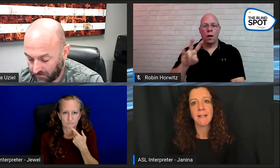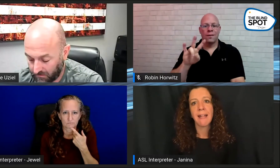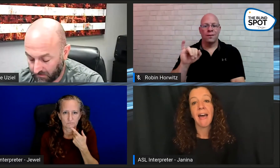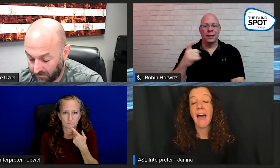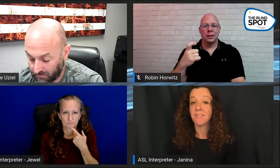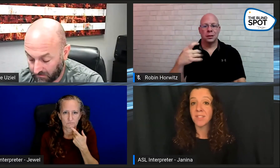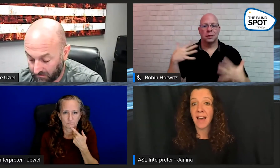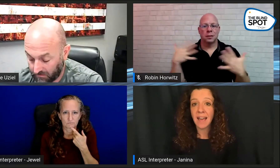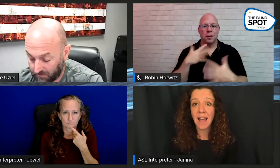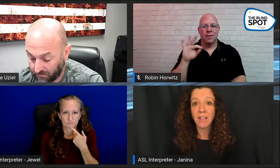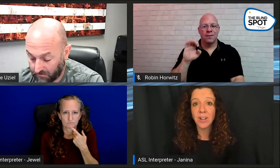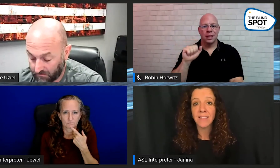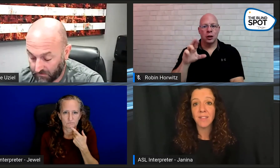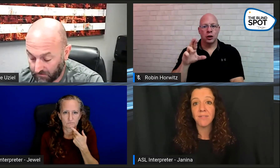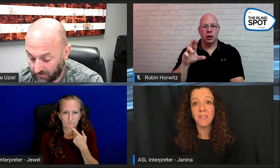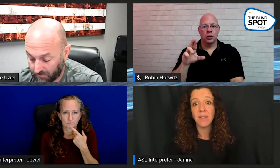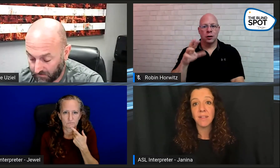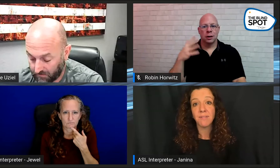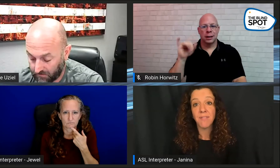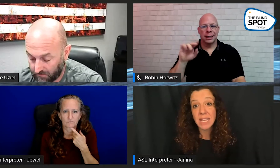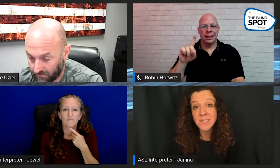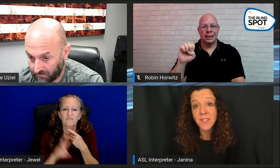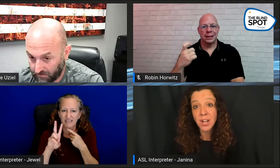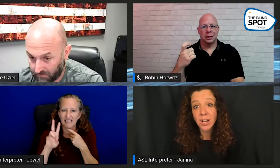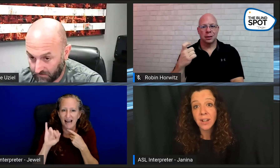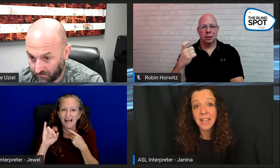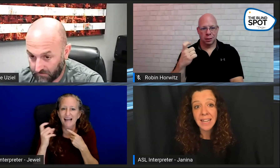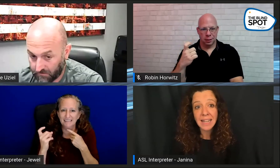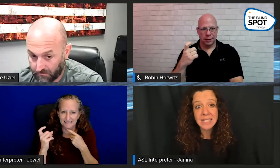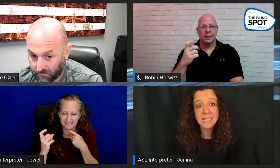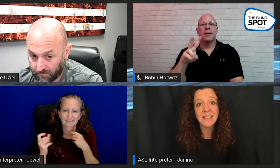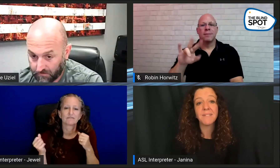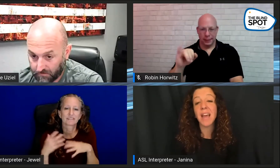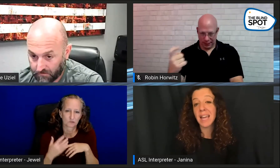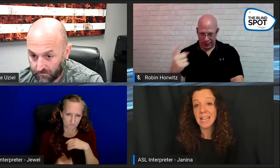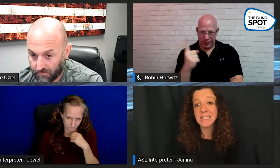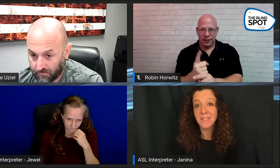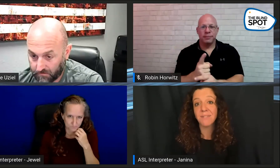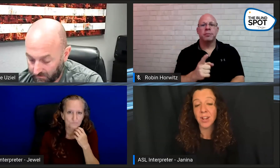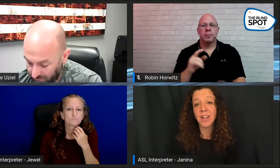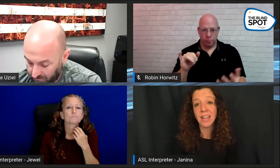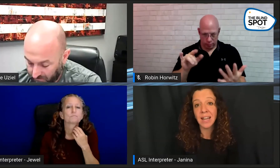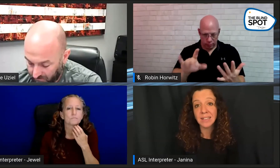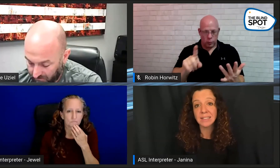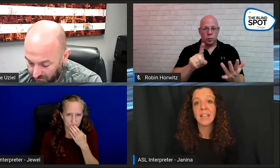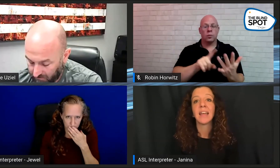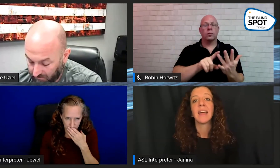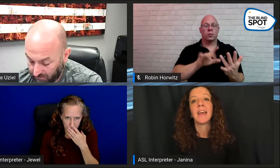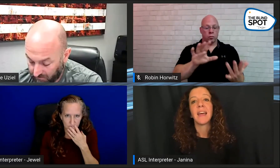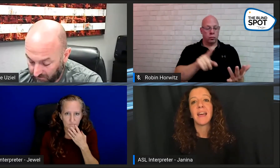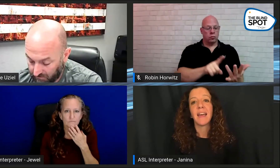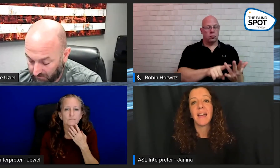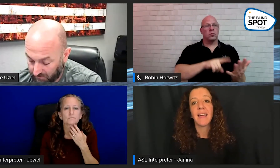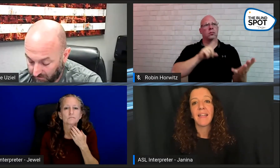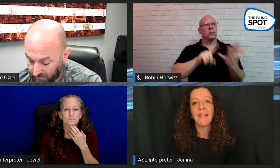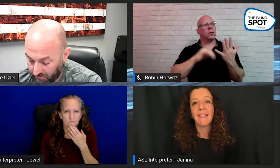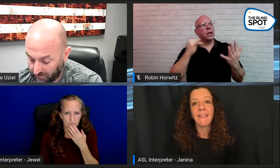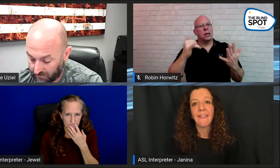timelines. After that, I look at the Vix Fear Index, VIX Fear Index.